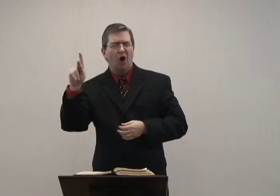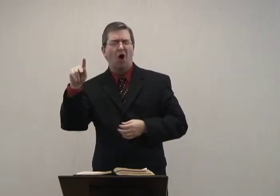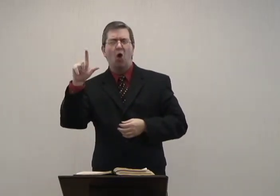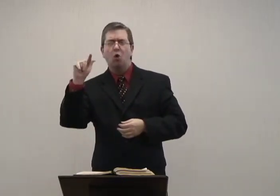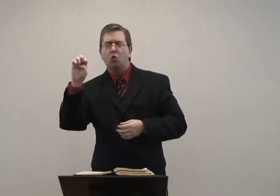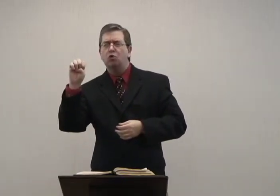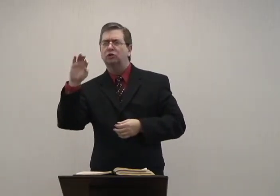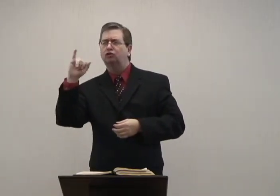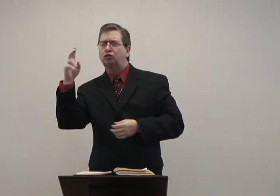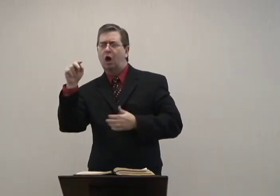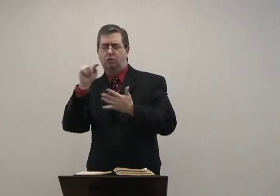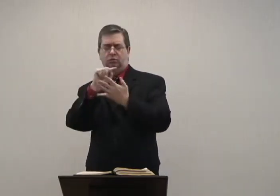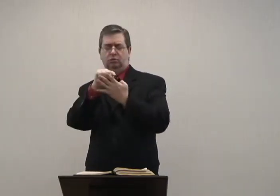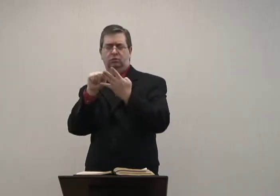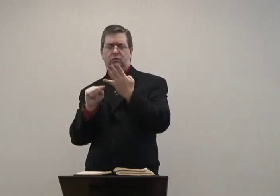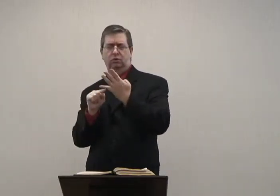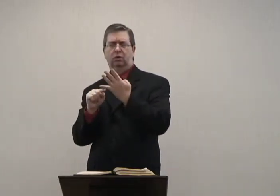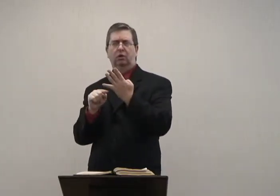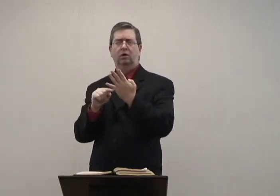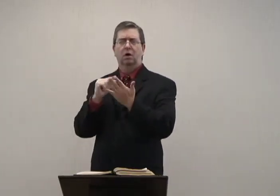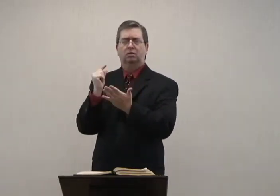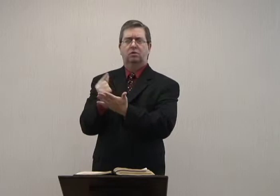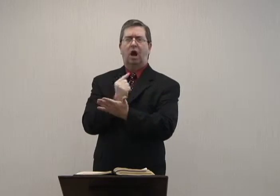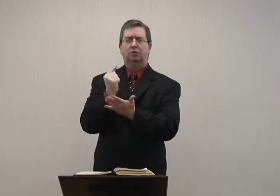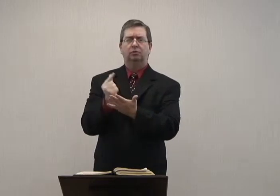verse in Matthew, Mark, and Luke and John.